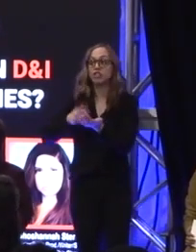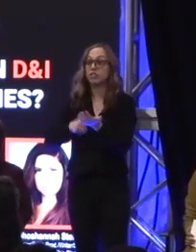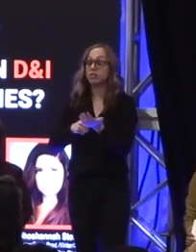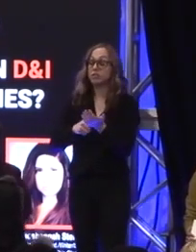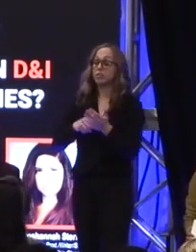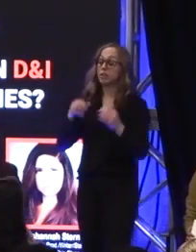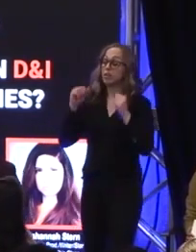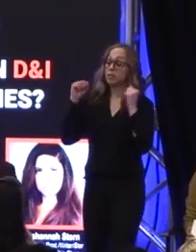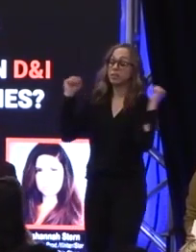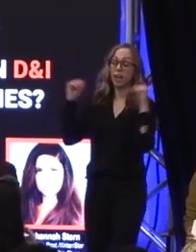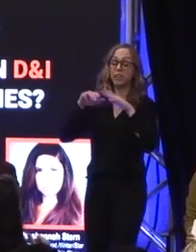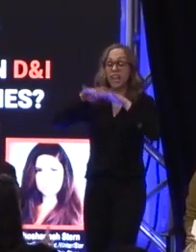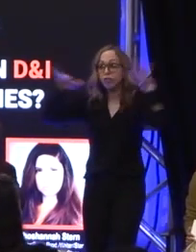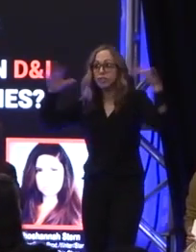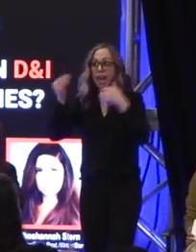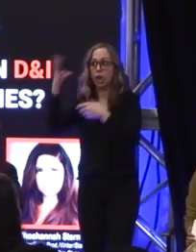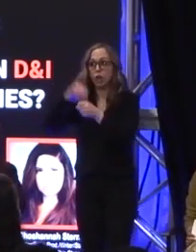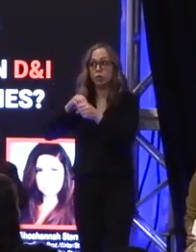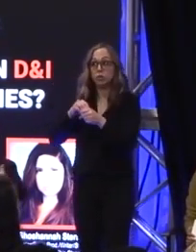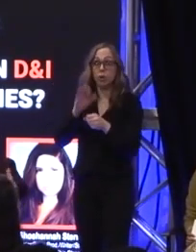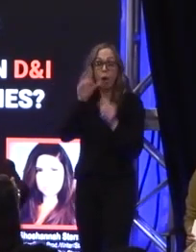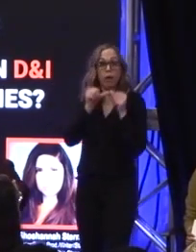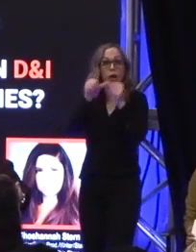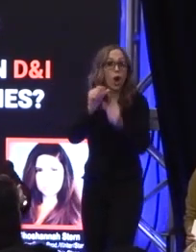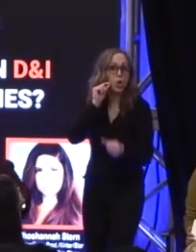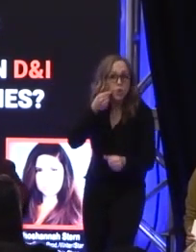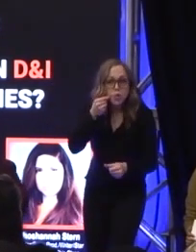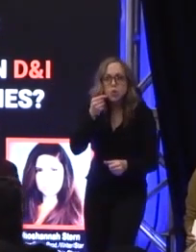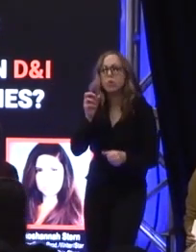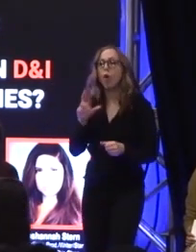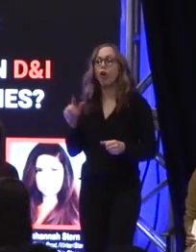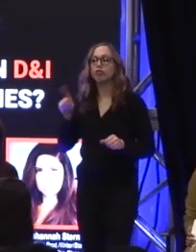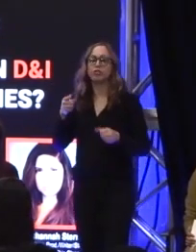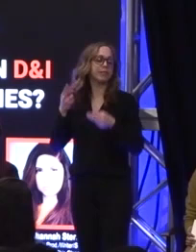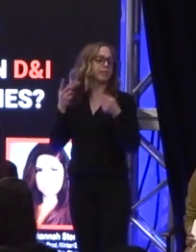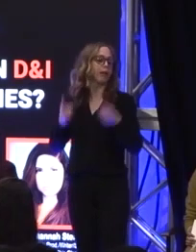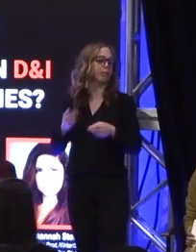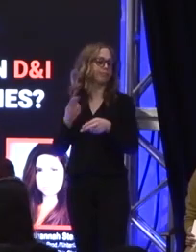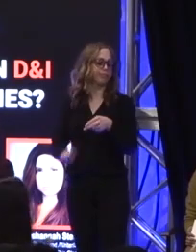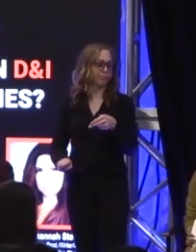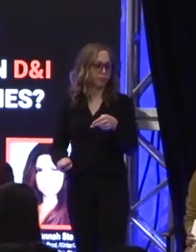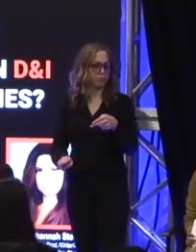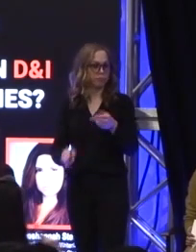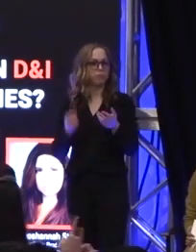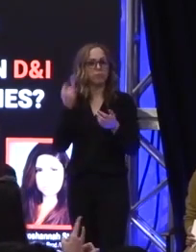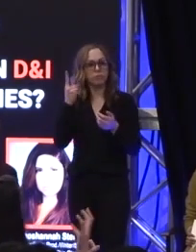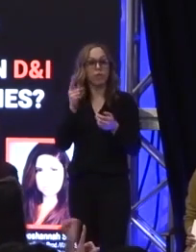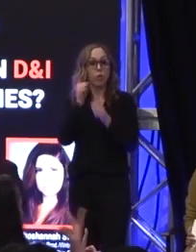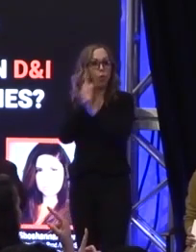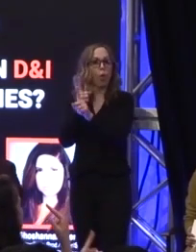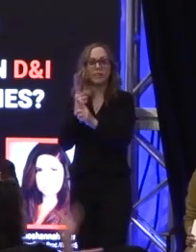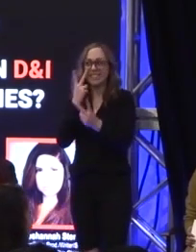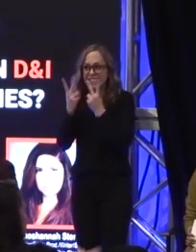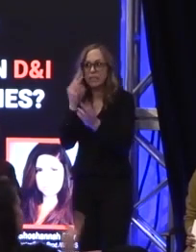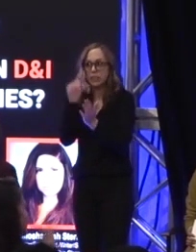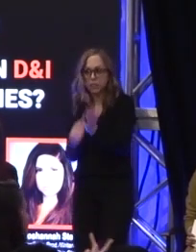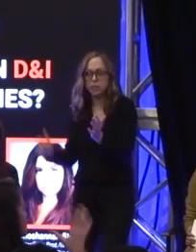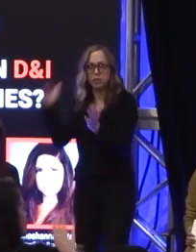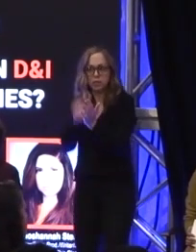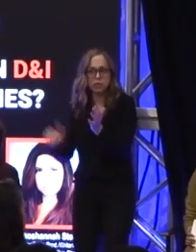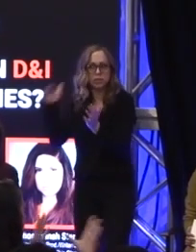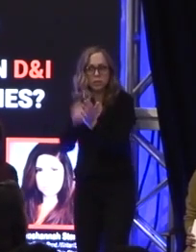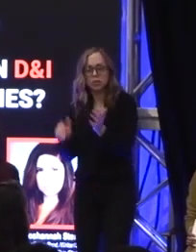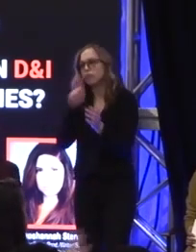cool? Or is this just a trend? Is this sustainable? Because ultimately, we want to keep seeing these stories, and